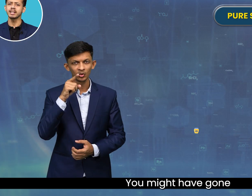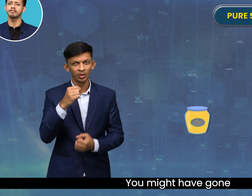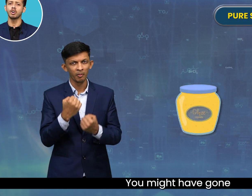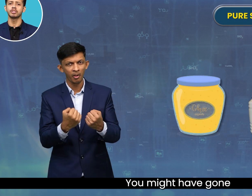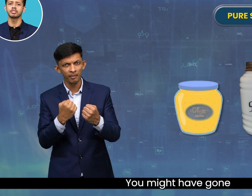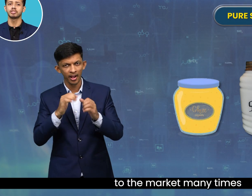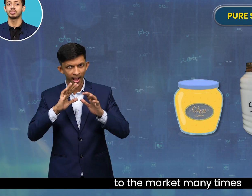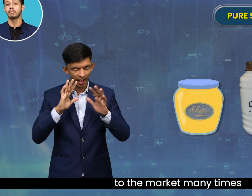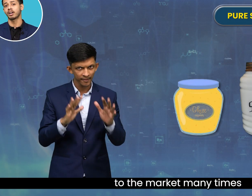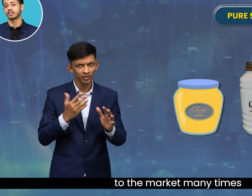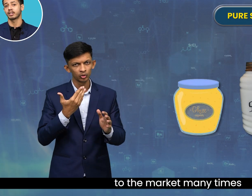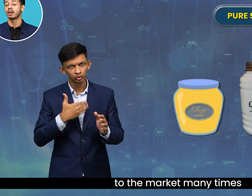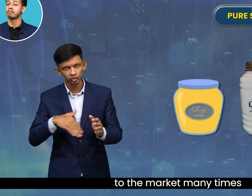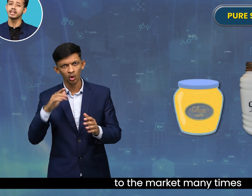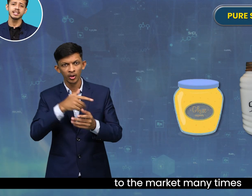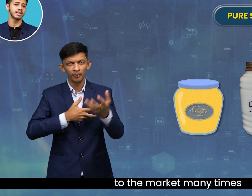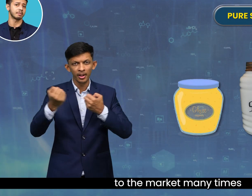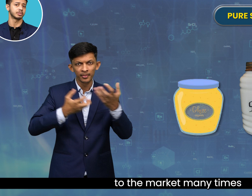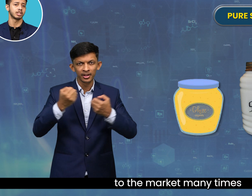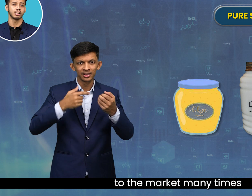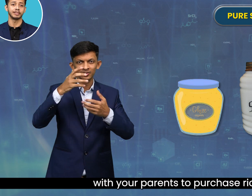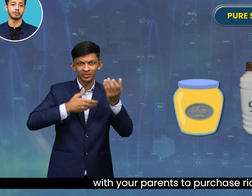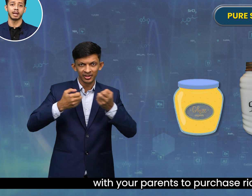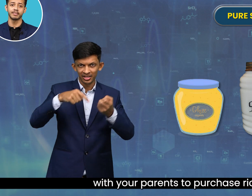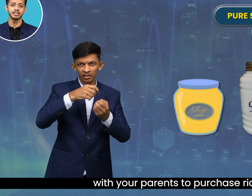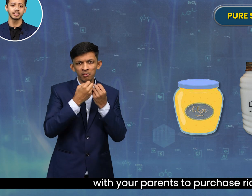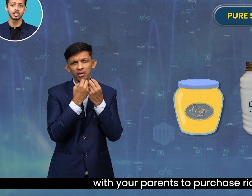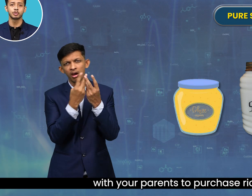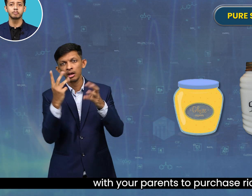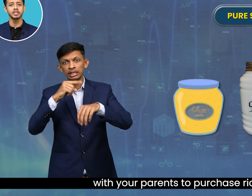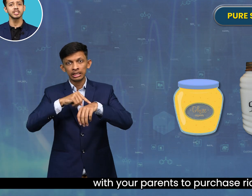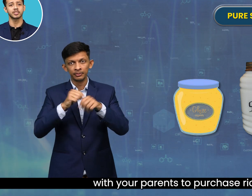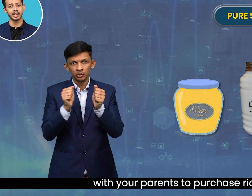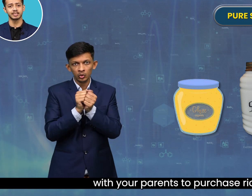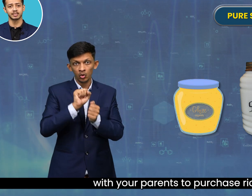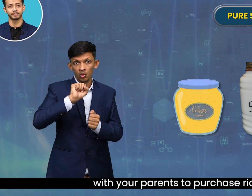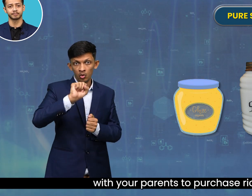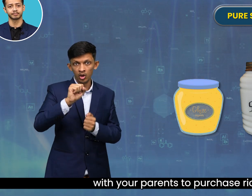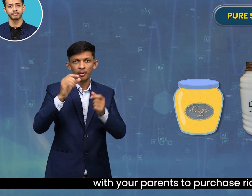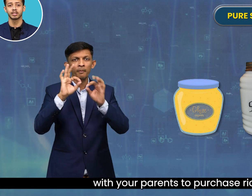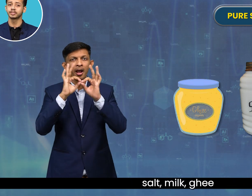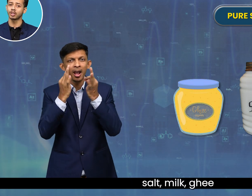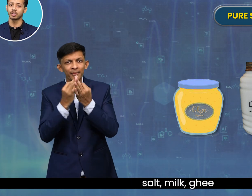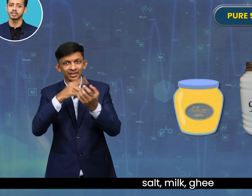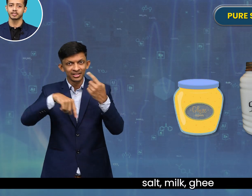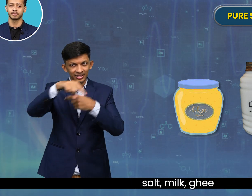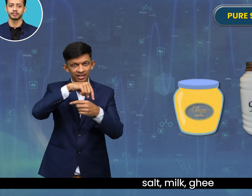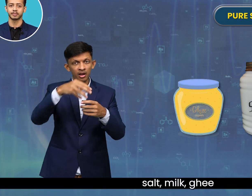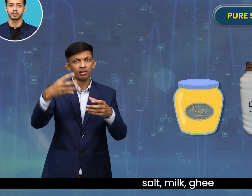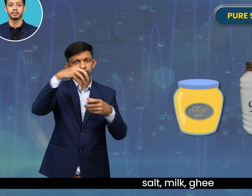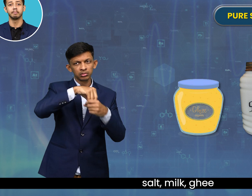You might have gone to the market many times with your parents to purchase rice,